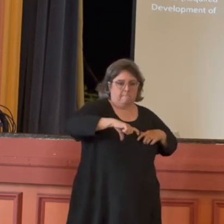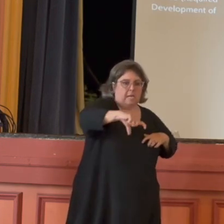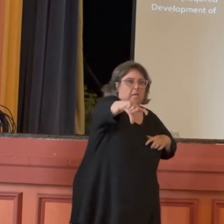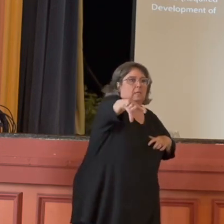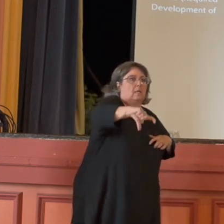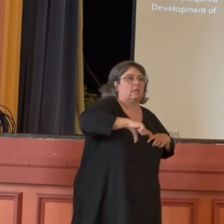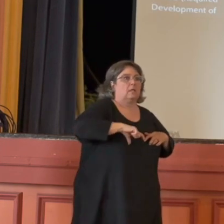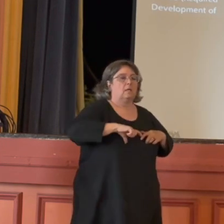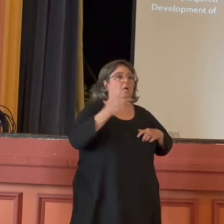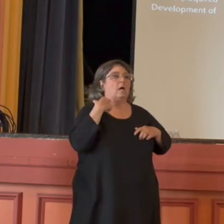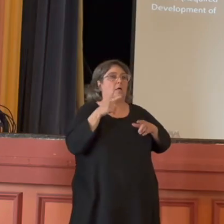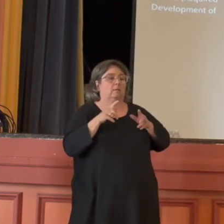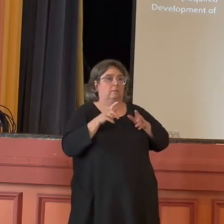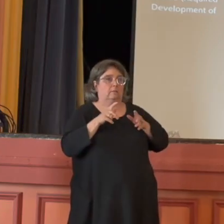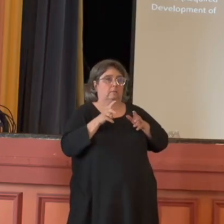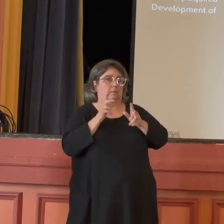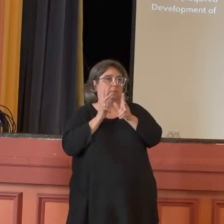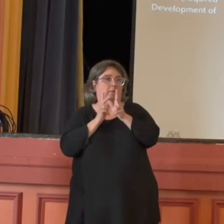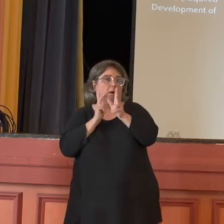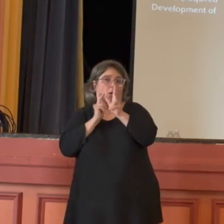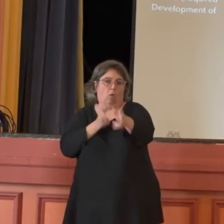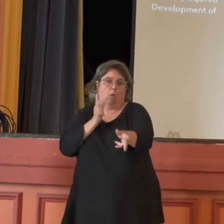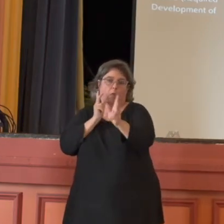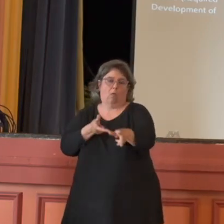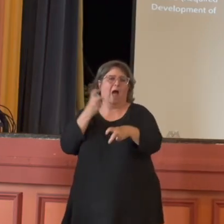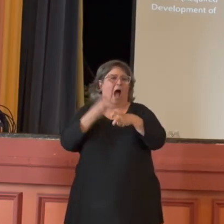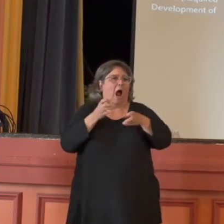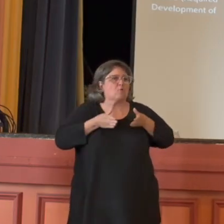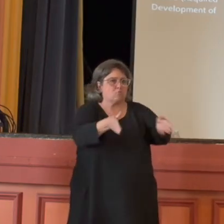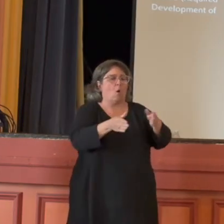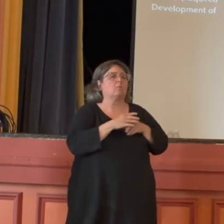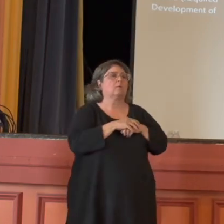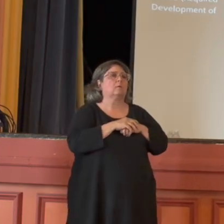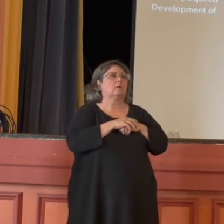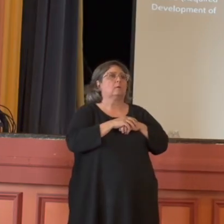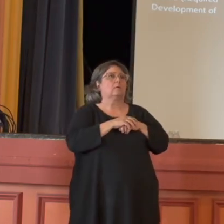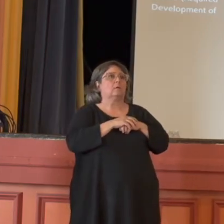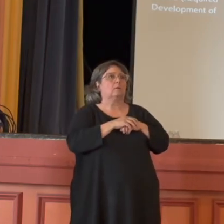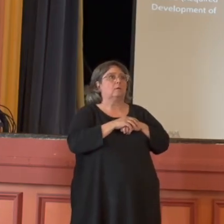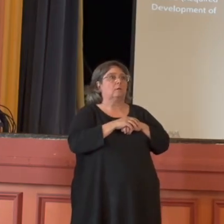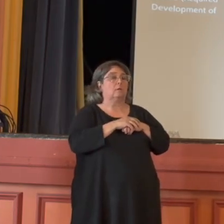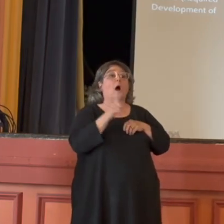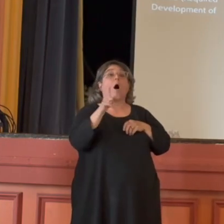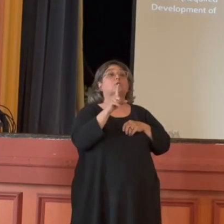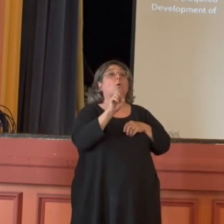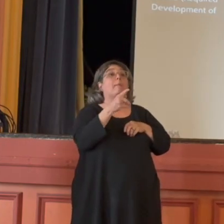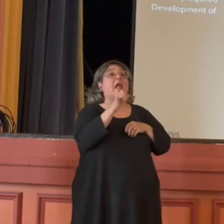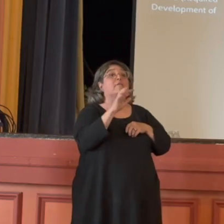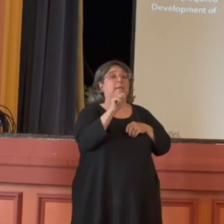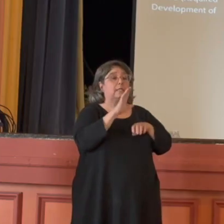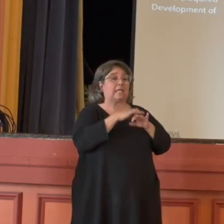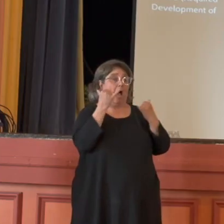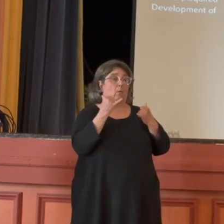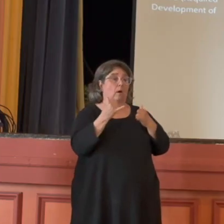be lane to lane, hard surface. And then there's also porous pavement out on Williams